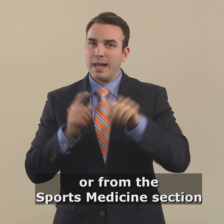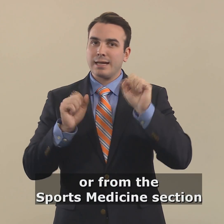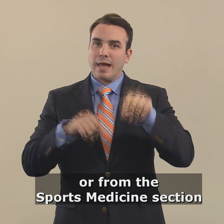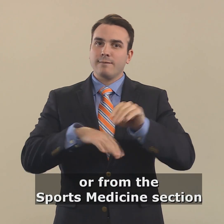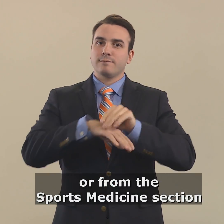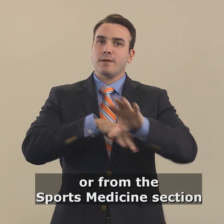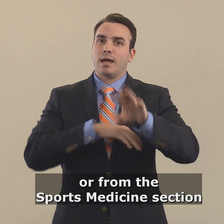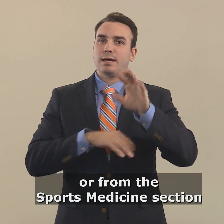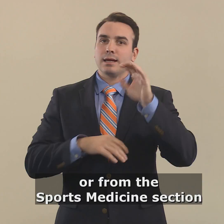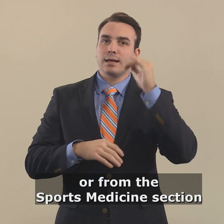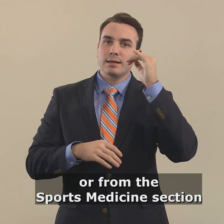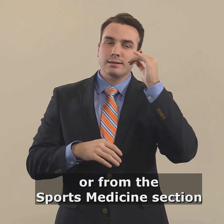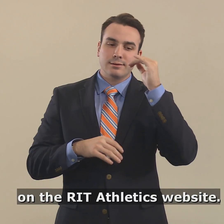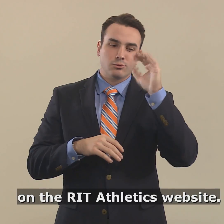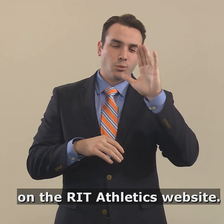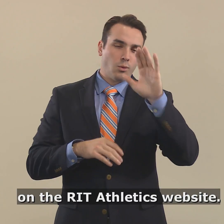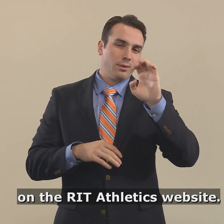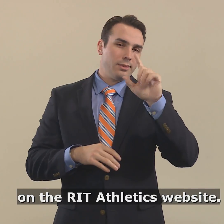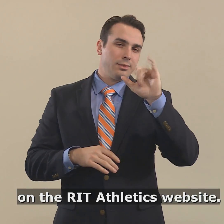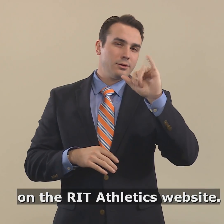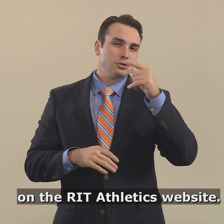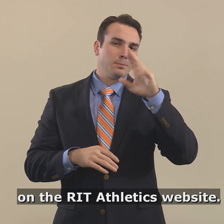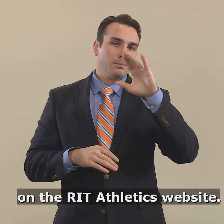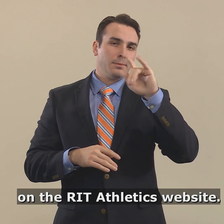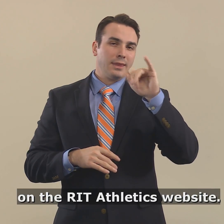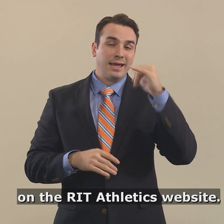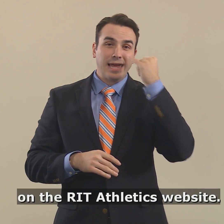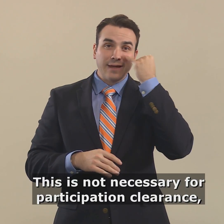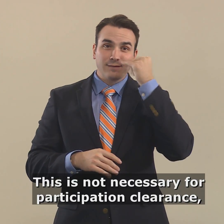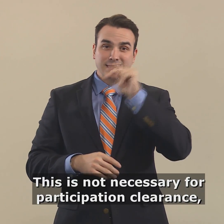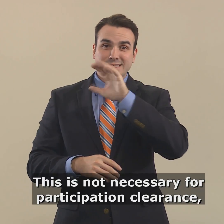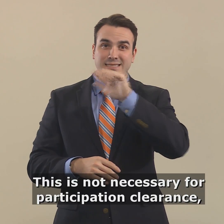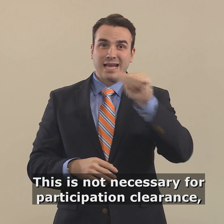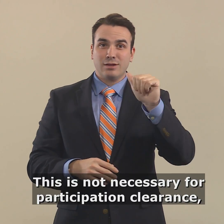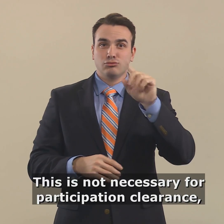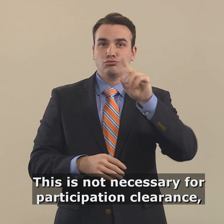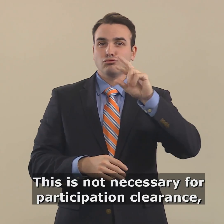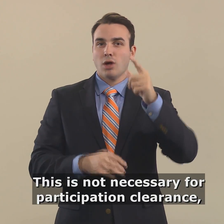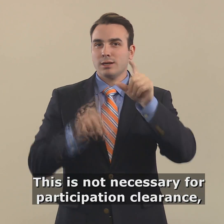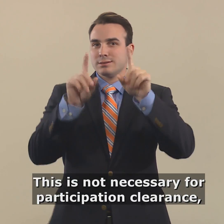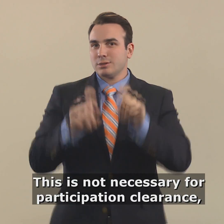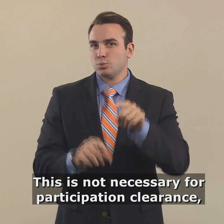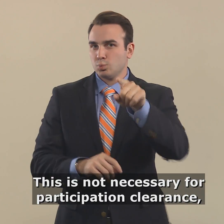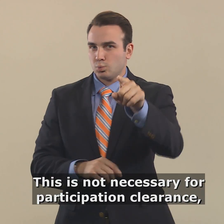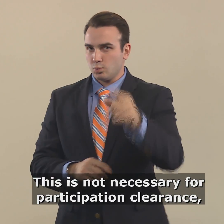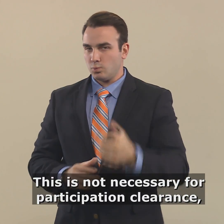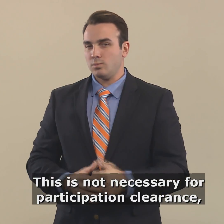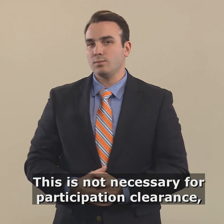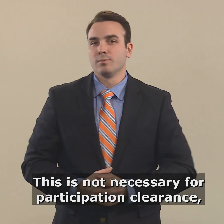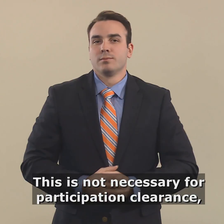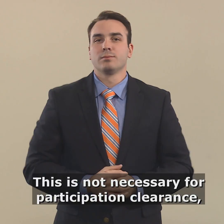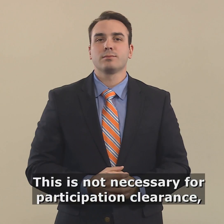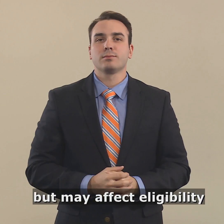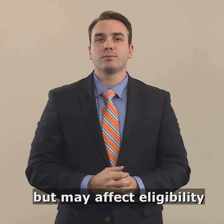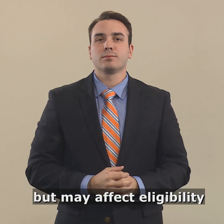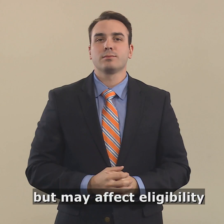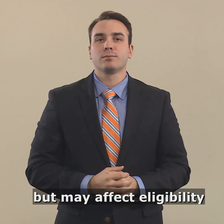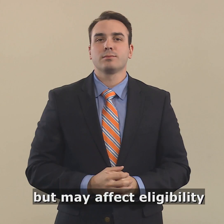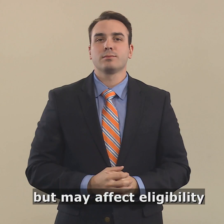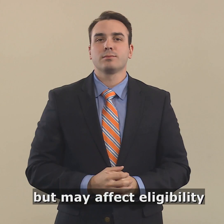sports medicine section on the RIT Athletics website. This is not necessary for participation clearance, but may affect